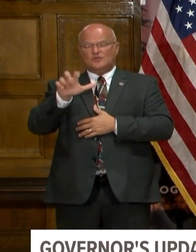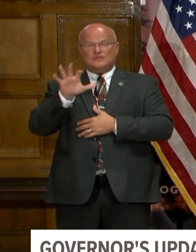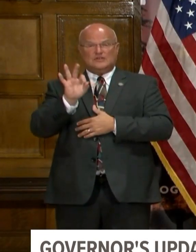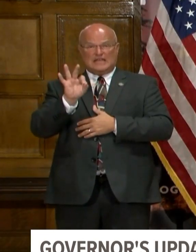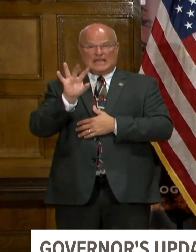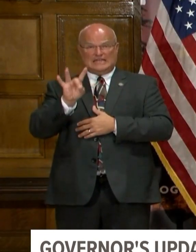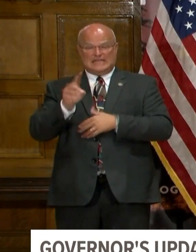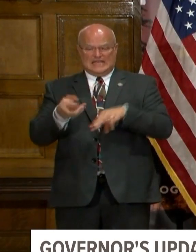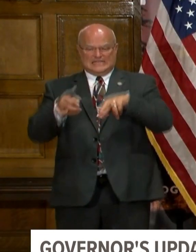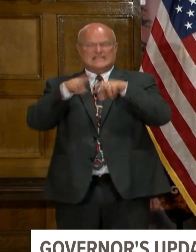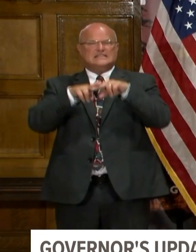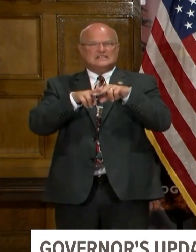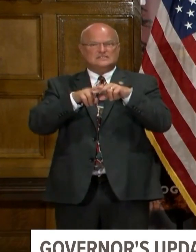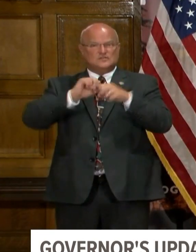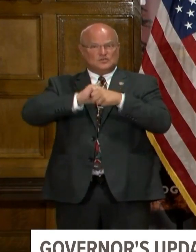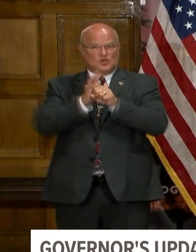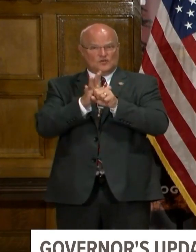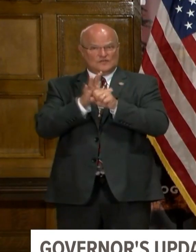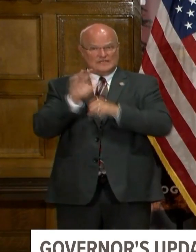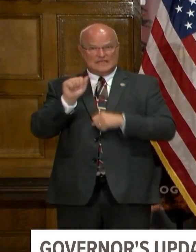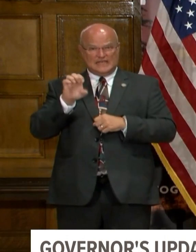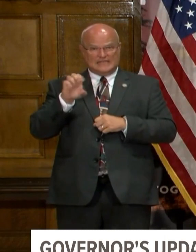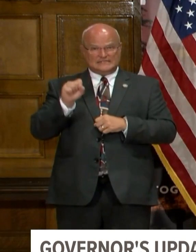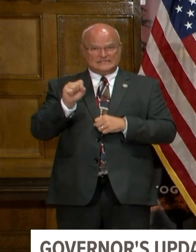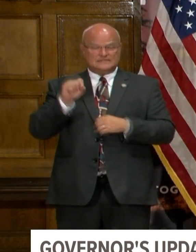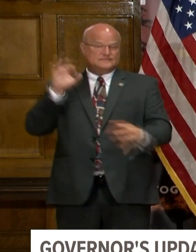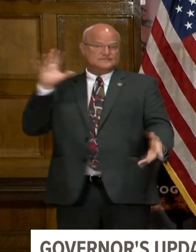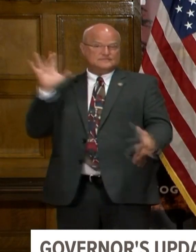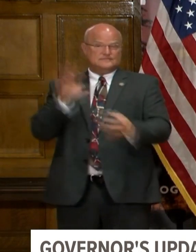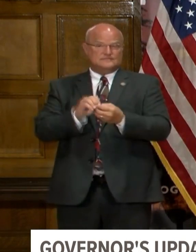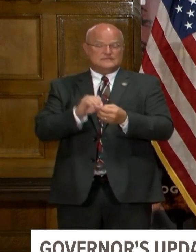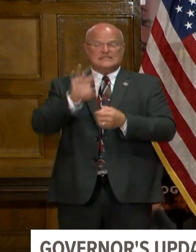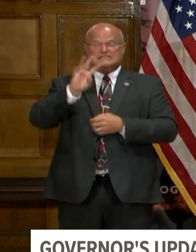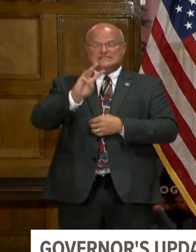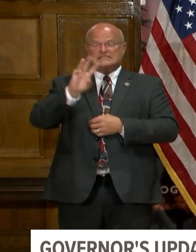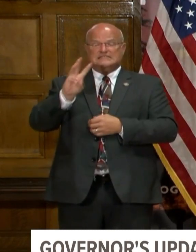398 additional COVID-19 cases. That brings us to